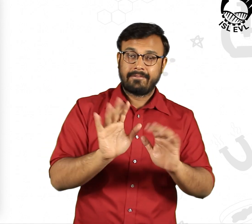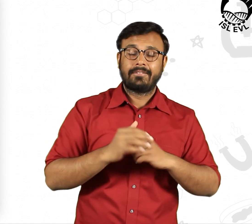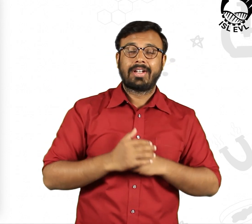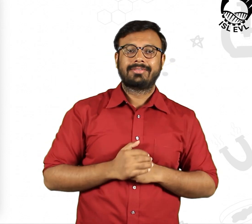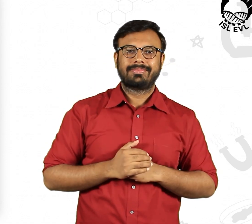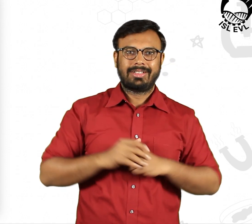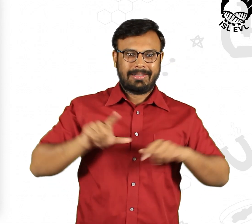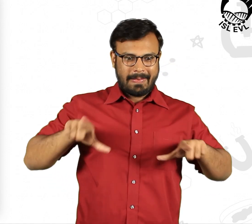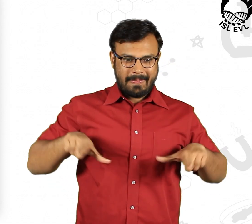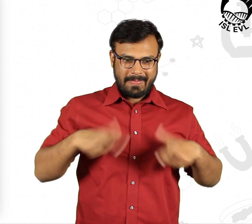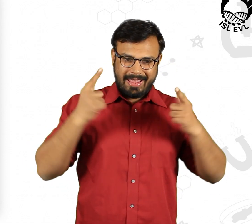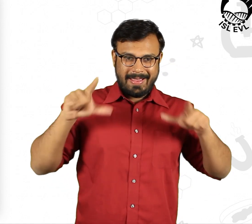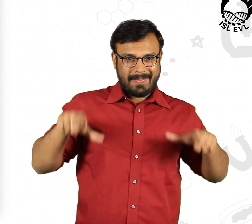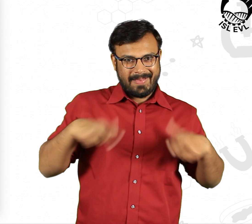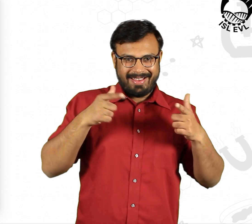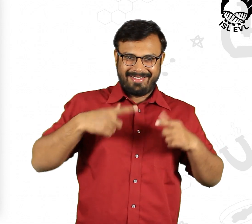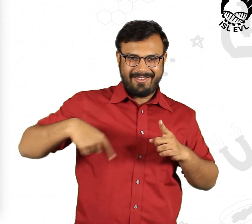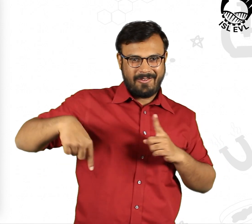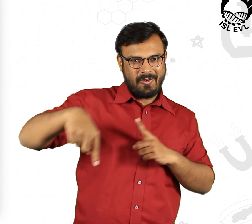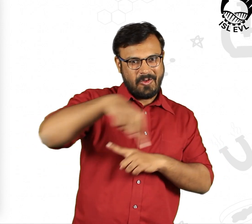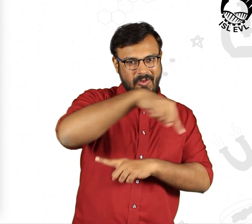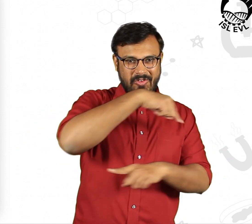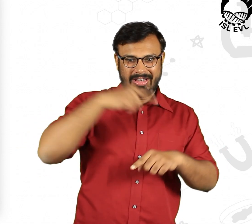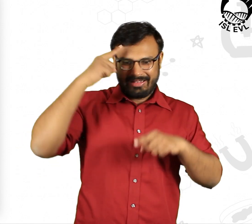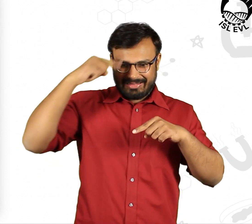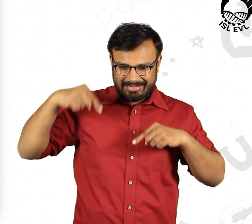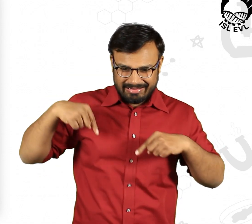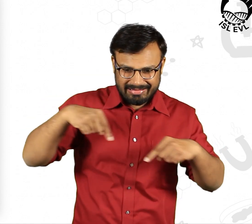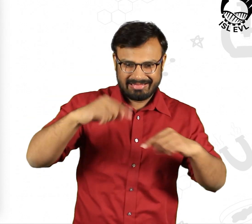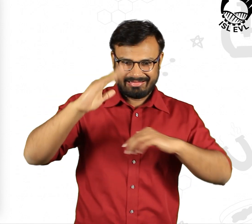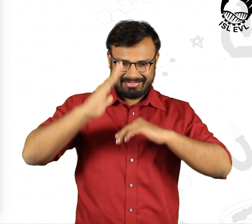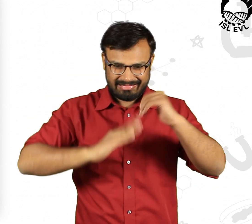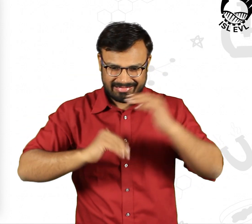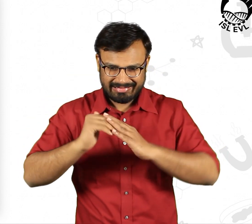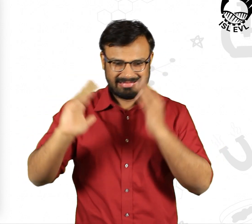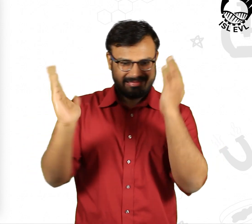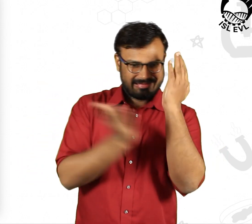adapted to moist understory will lose out.